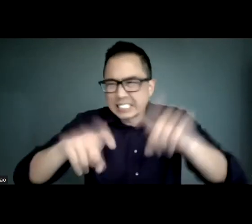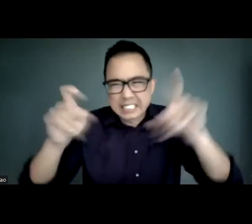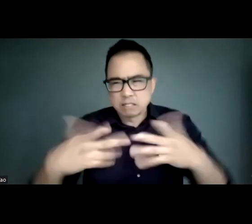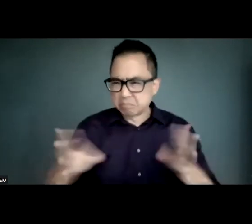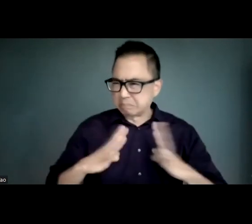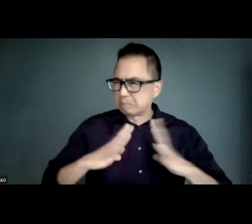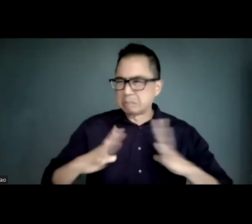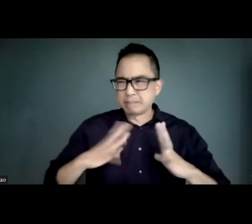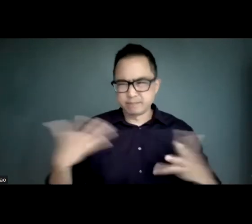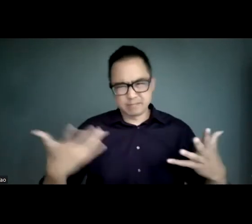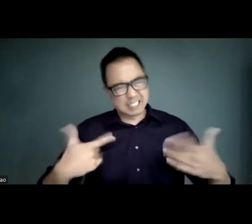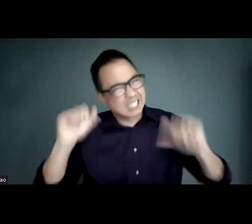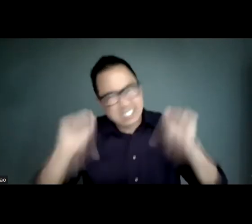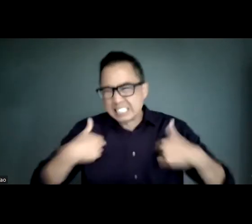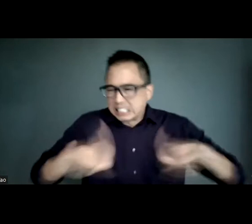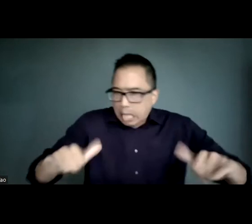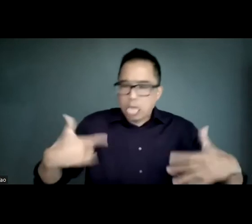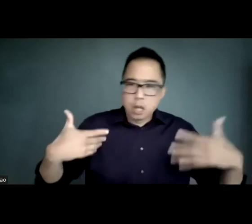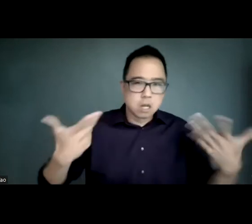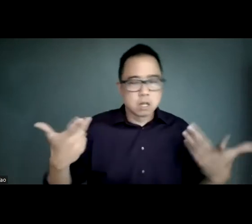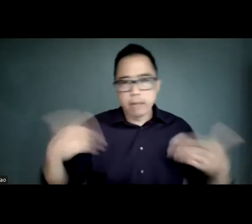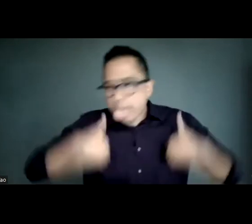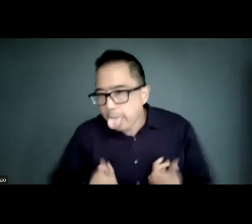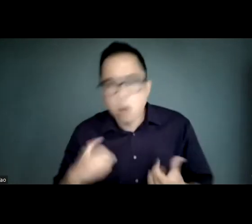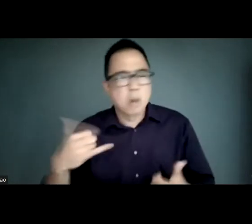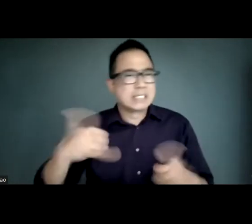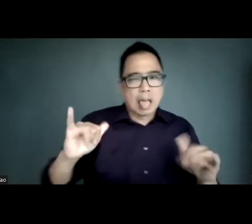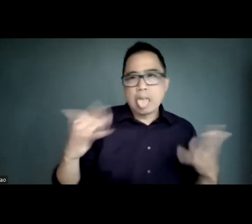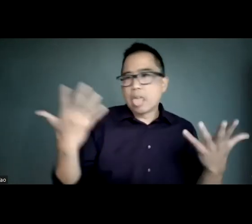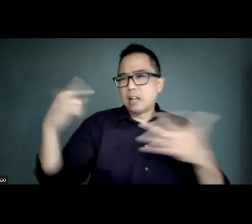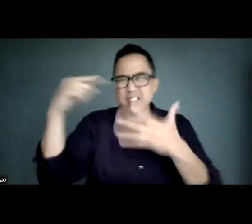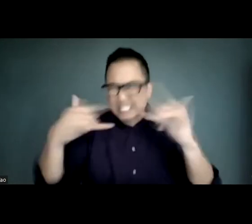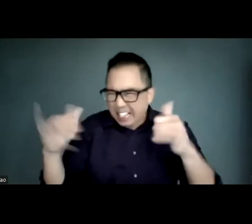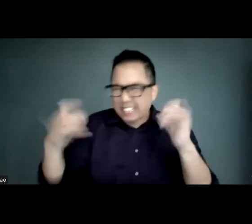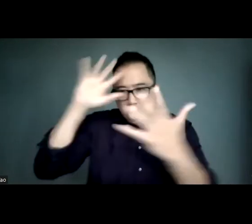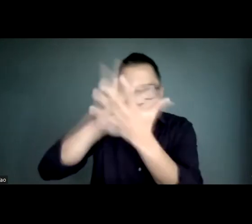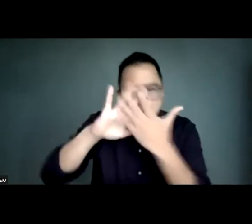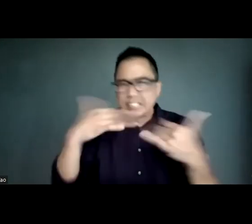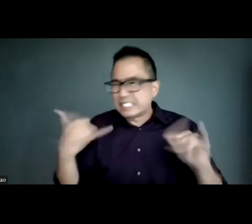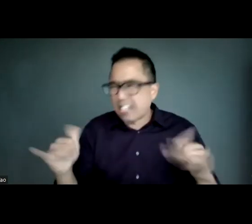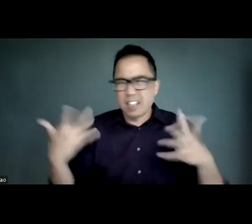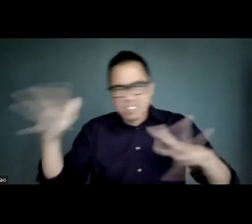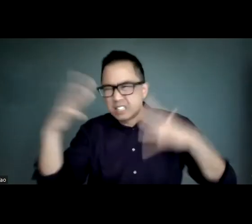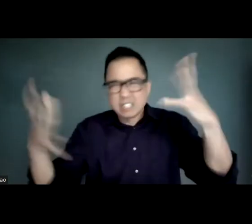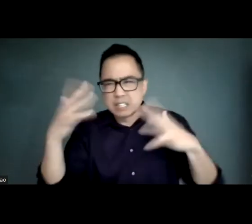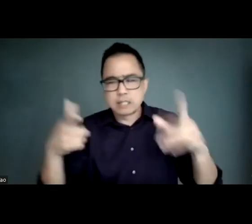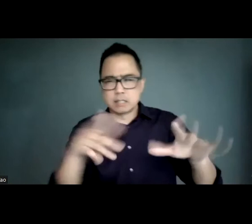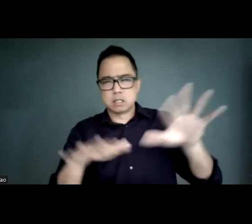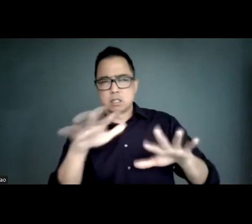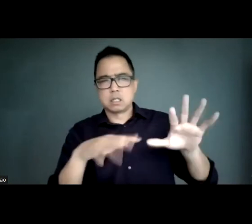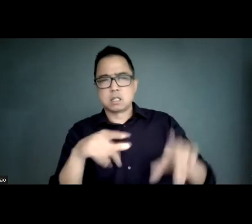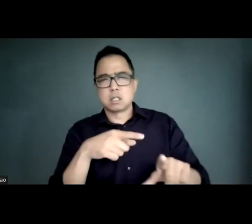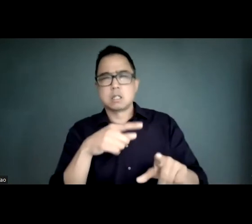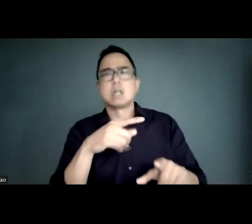x-rays, MRIs, et cetera, but they're still feeling lethargic. They're still feeling what